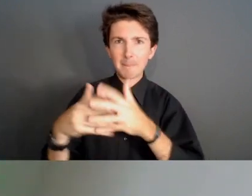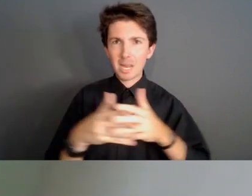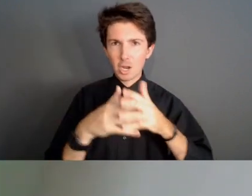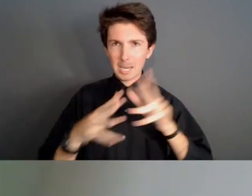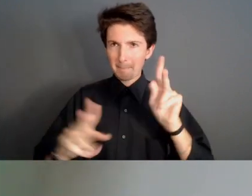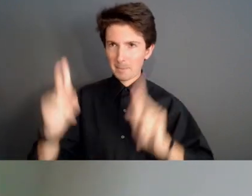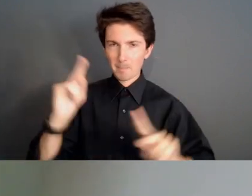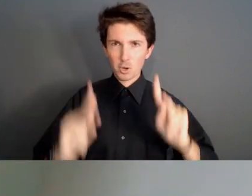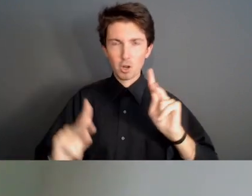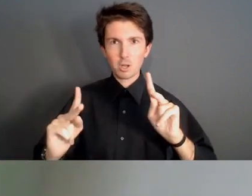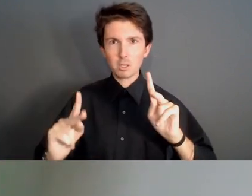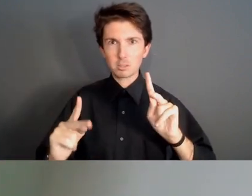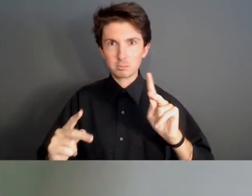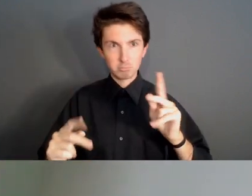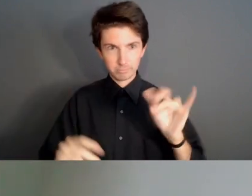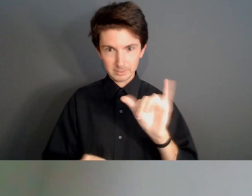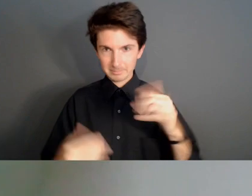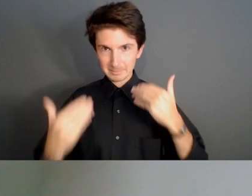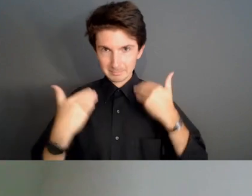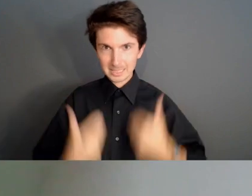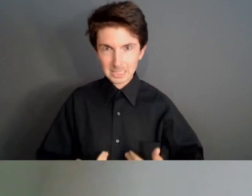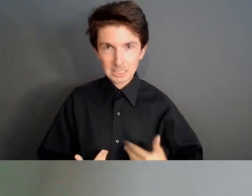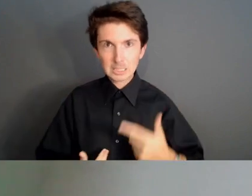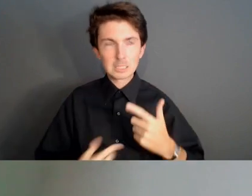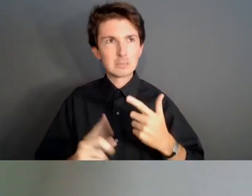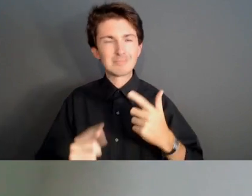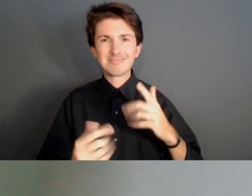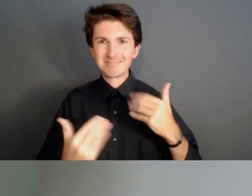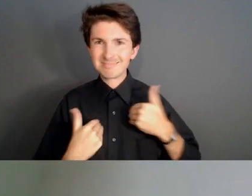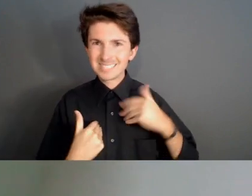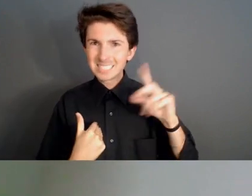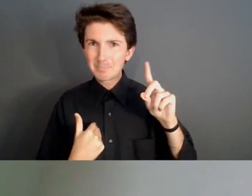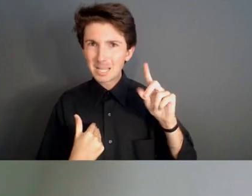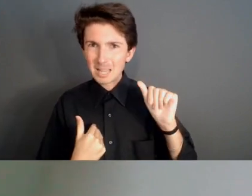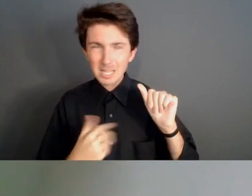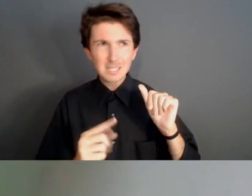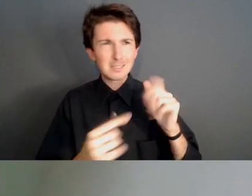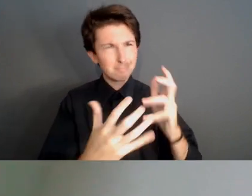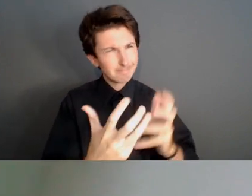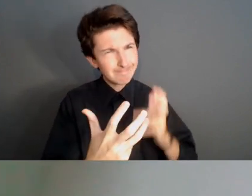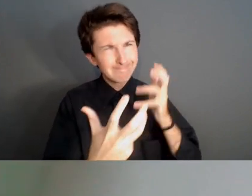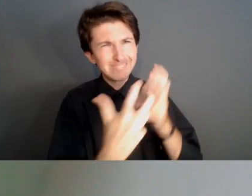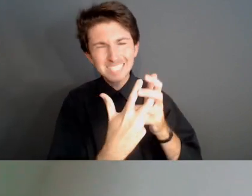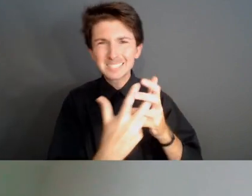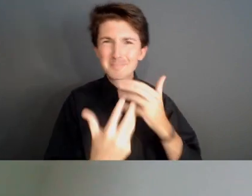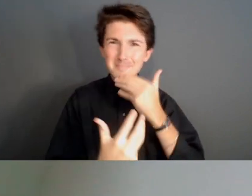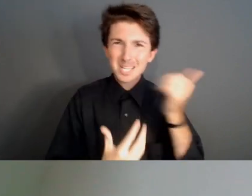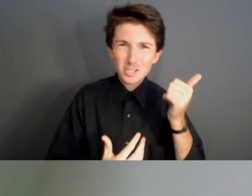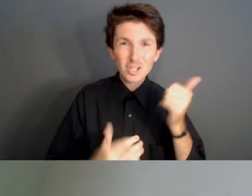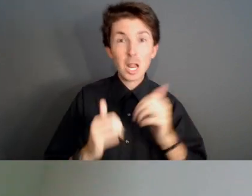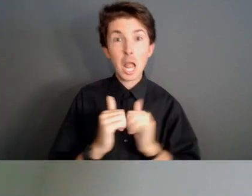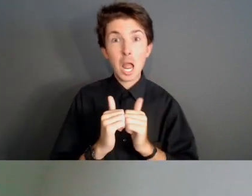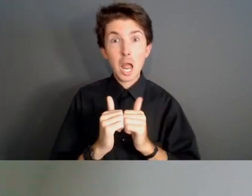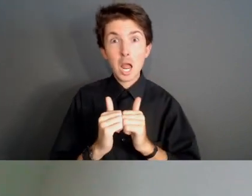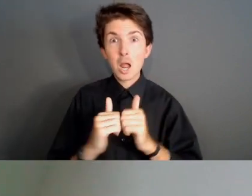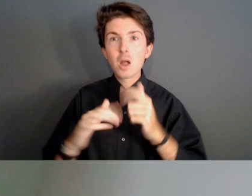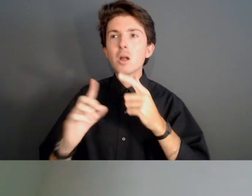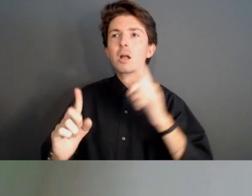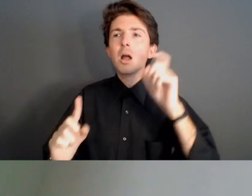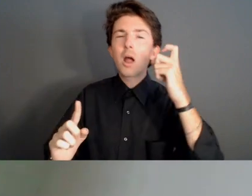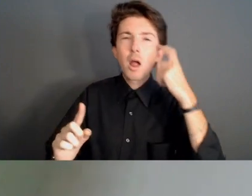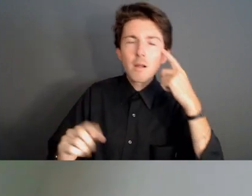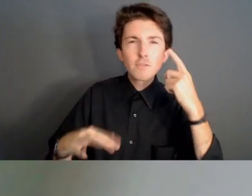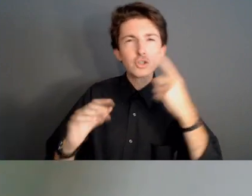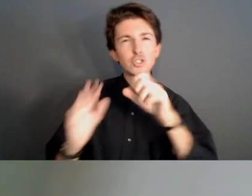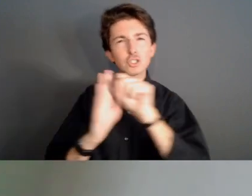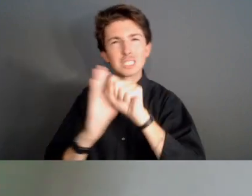with disabilities like me. The time is now for Congress and all elected officials to step up and remove these barriers.